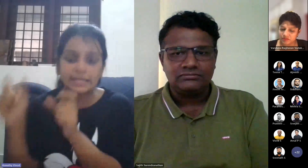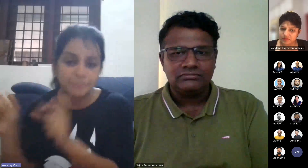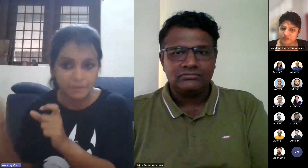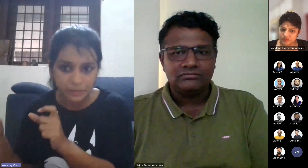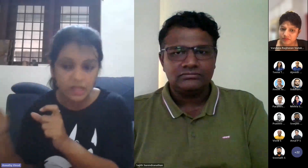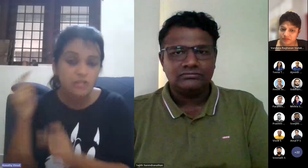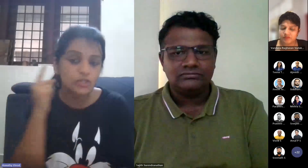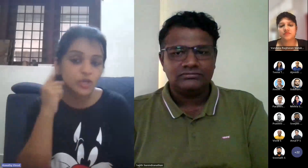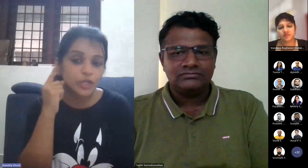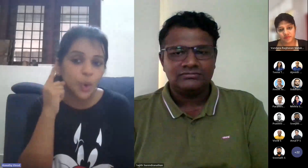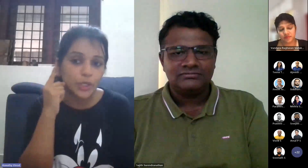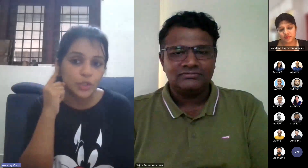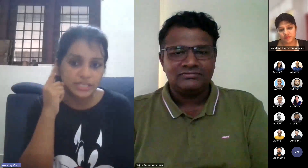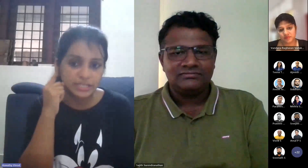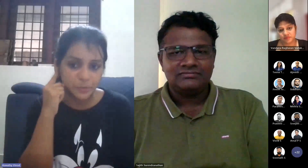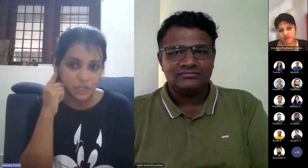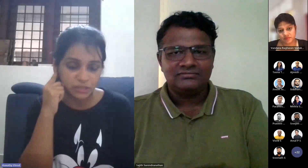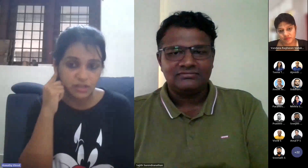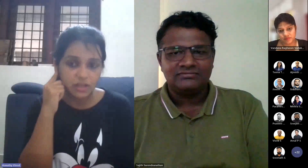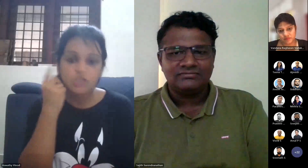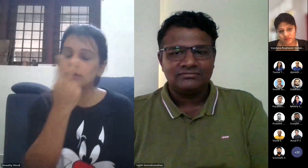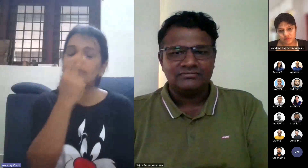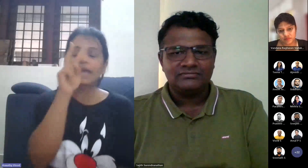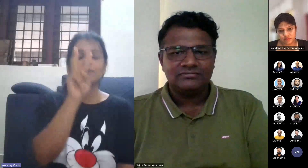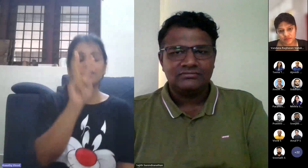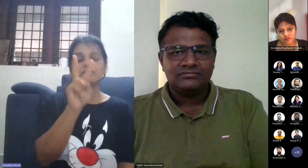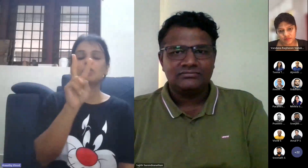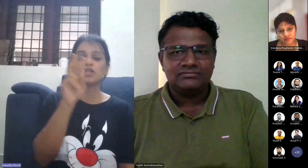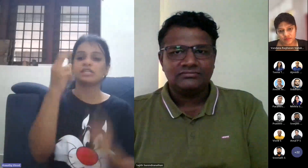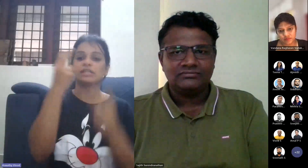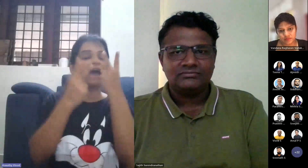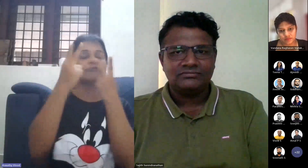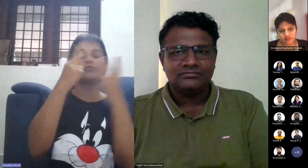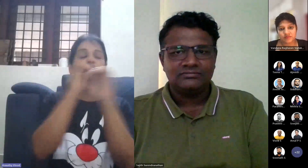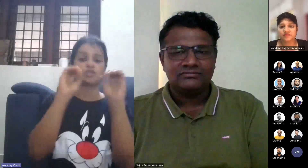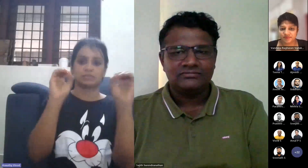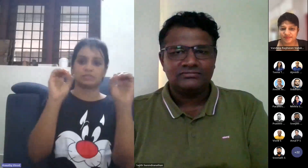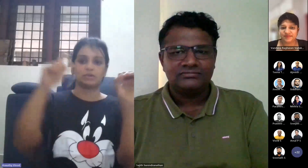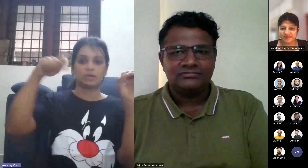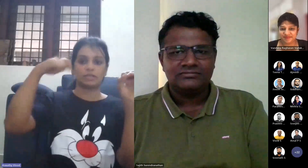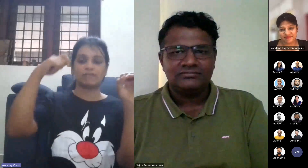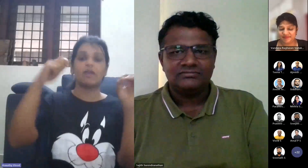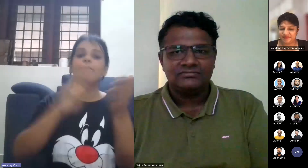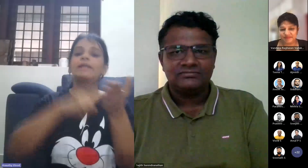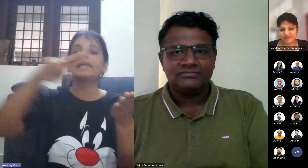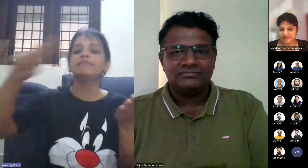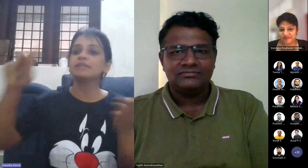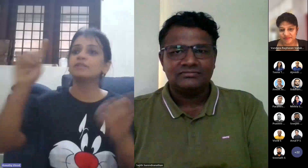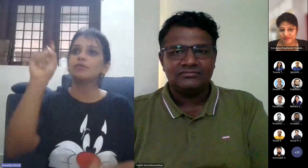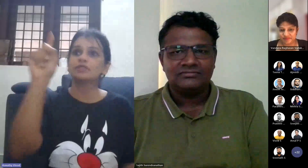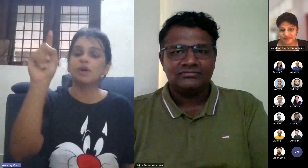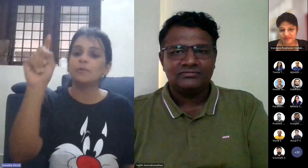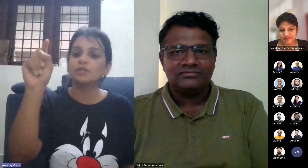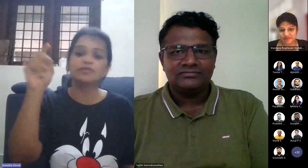for the blind people. So it's got an audio description. So when a blind person is watching, they have no visuals on TV, but